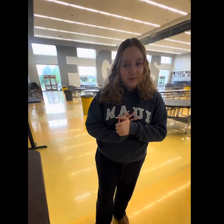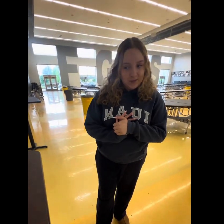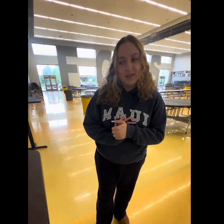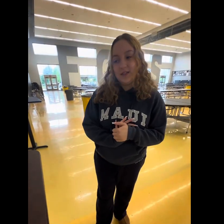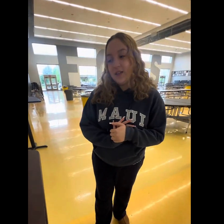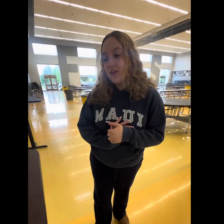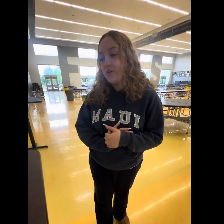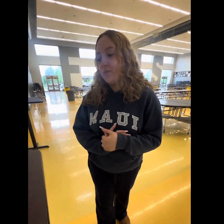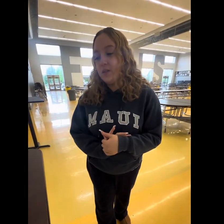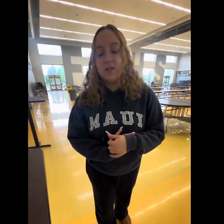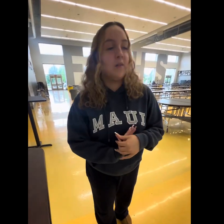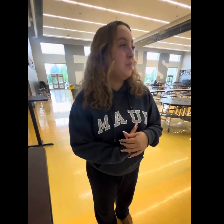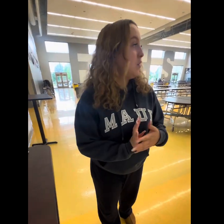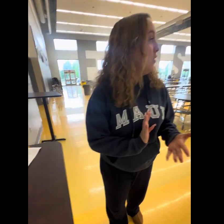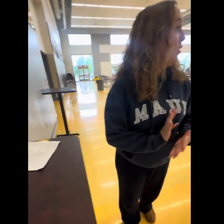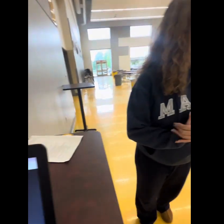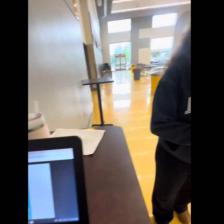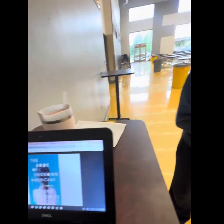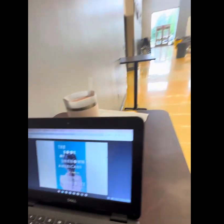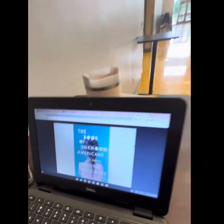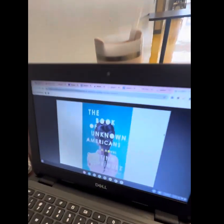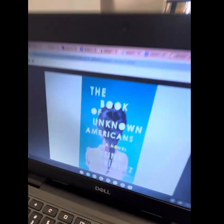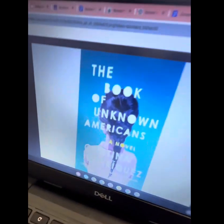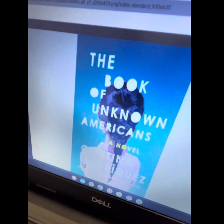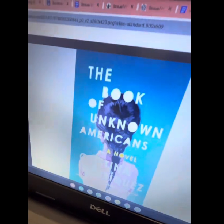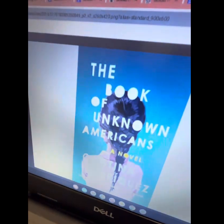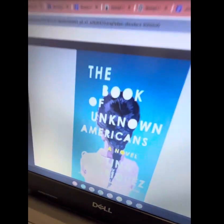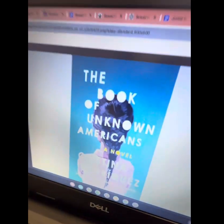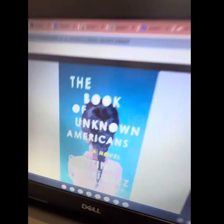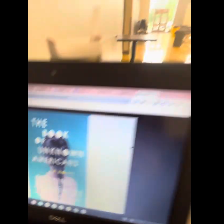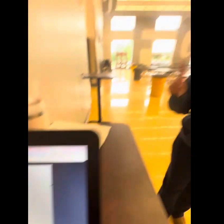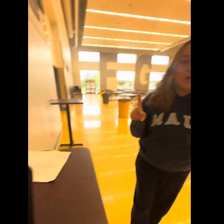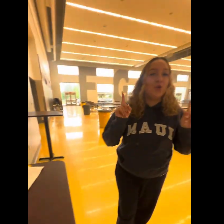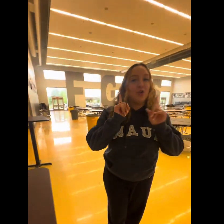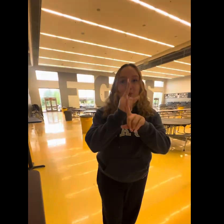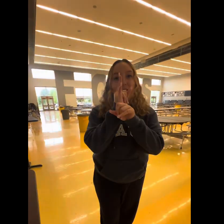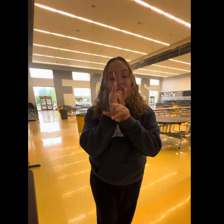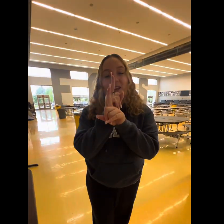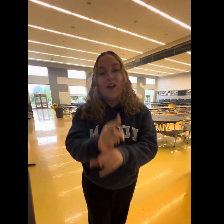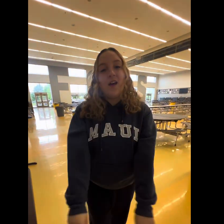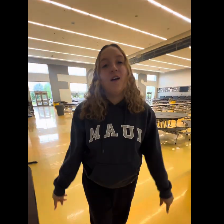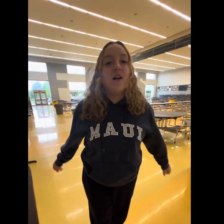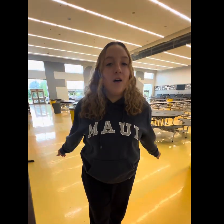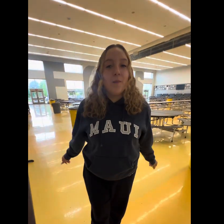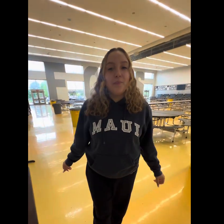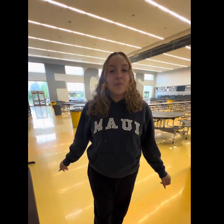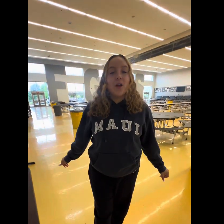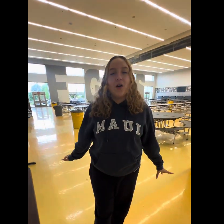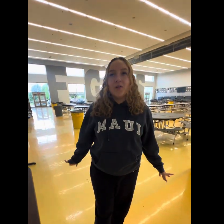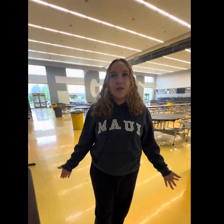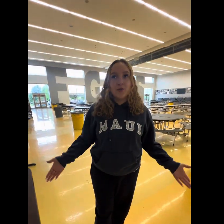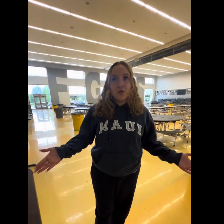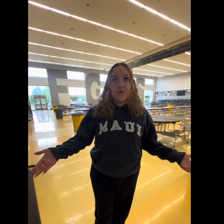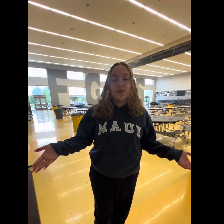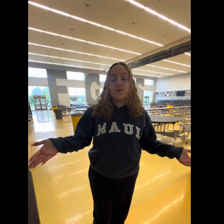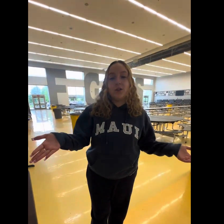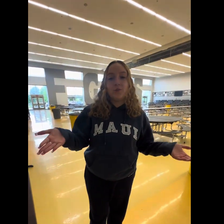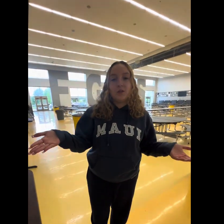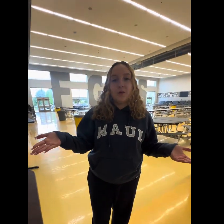this year was the Book of Unknown Americans novel unit. All you had to do for this one was